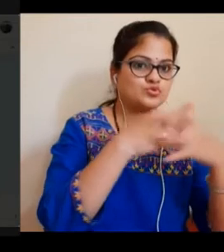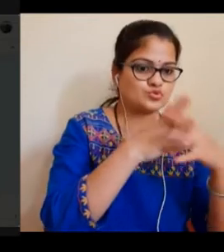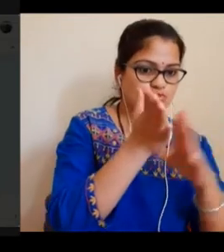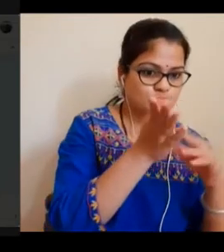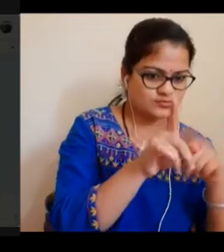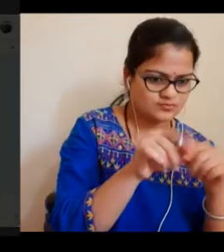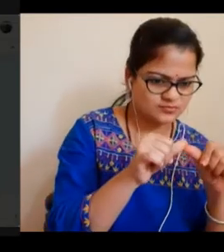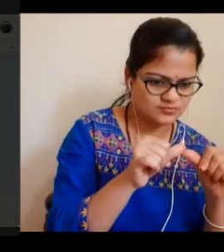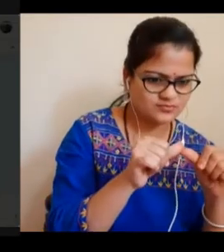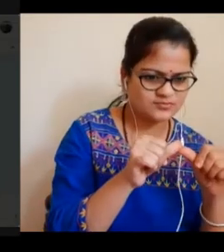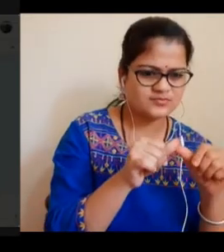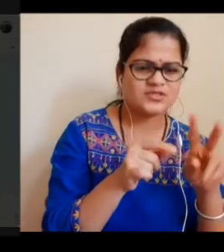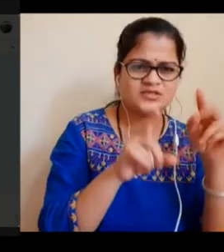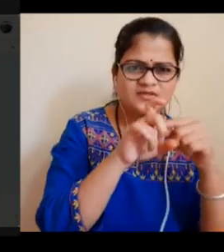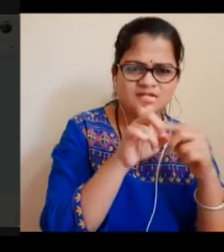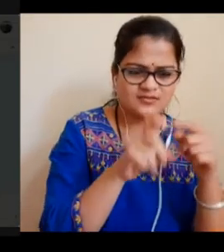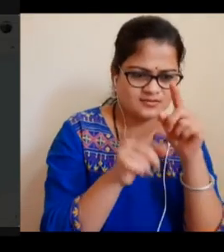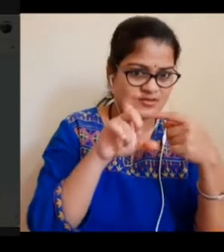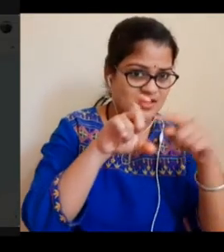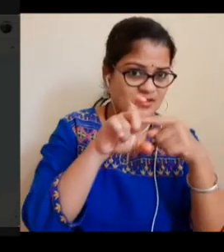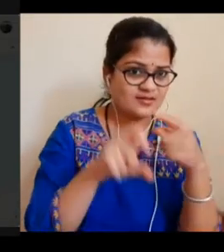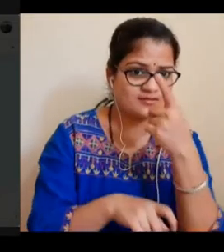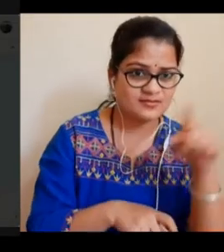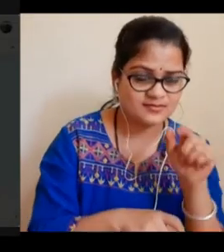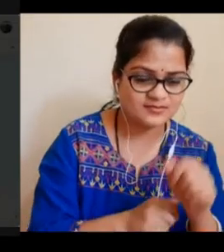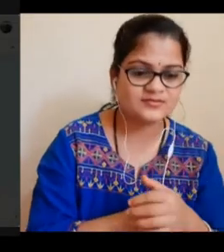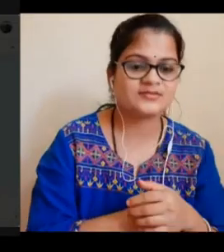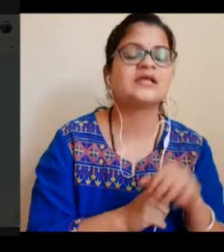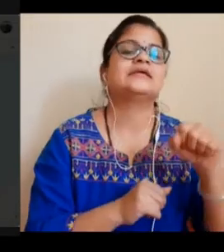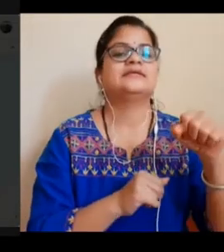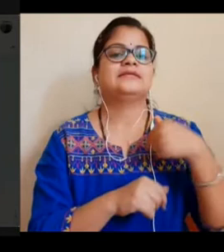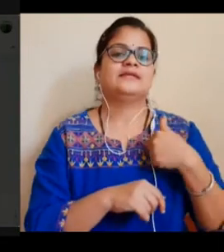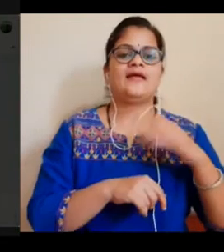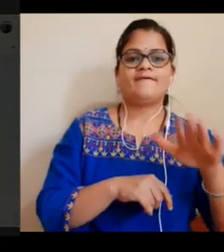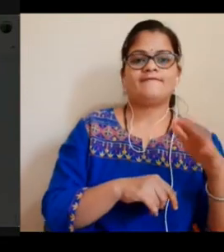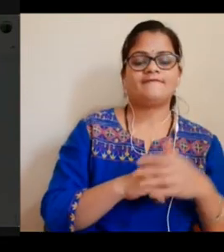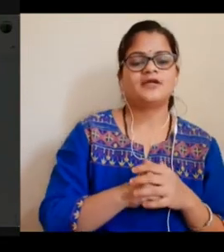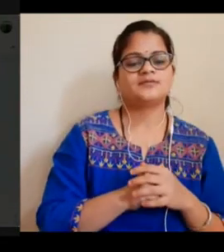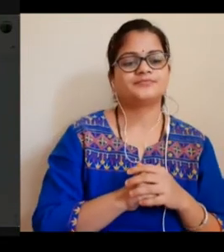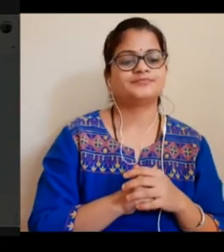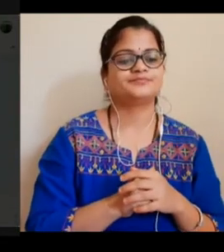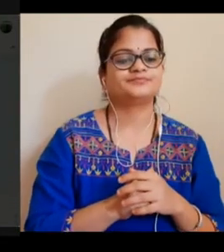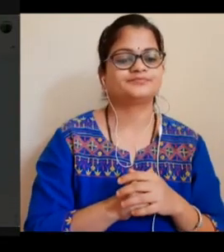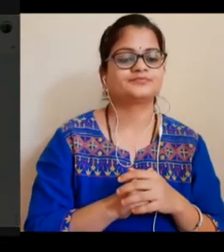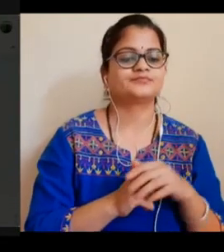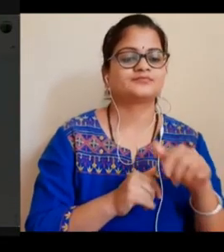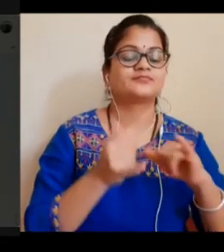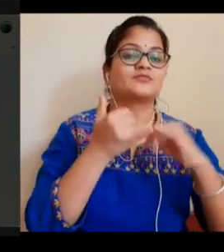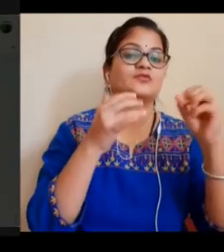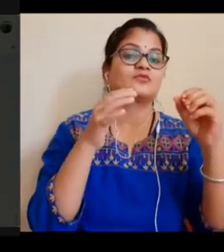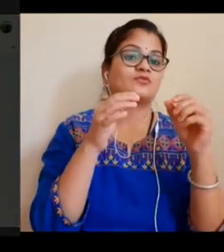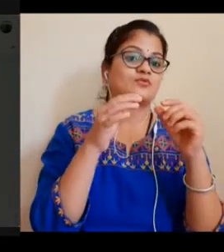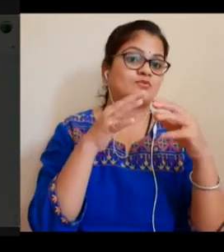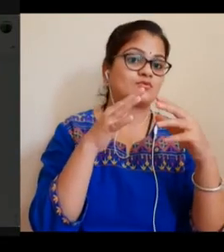Veena, yours is Veena M at nish.ac.in, right? Yeah, Akila, Yes. I'm there. But Soumya. yeah, I'm at present